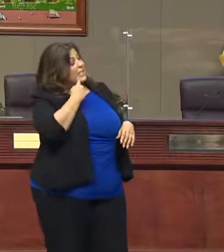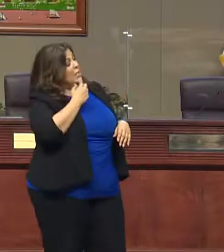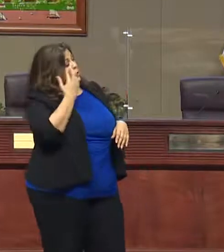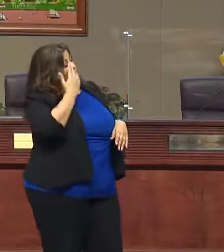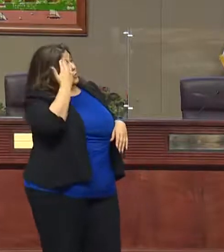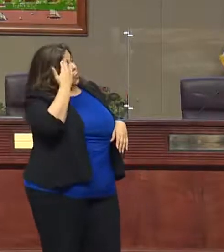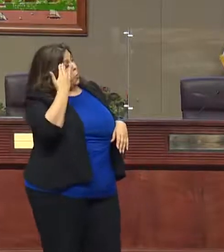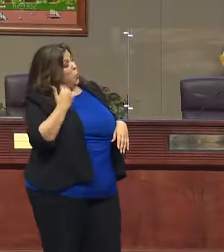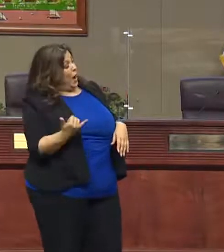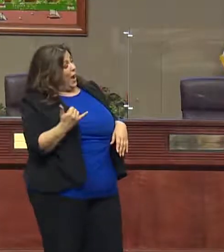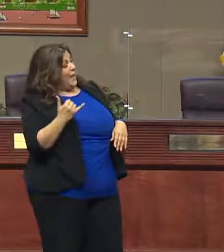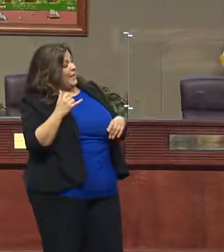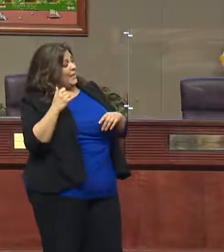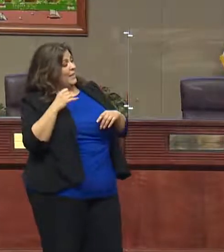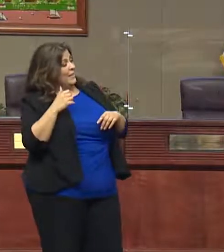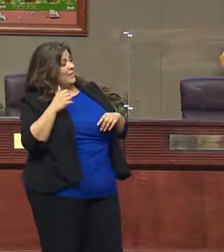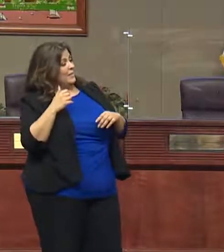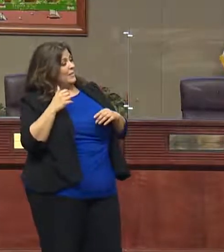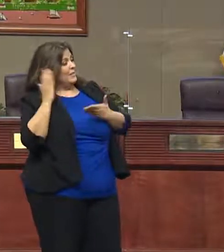No.